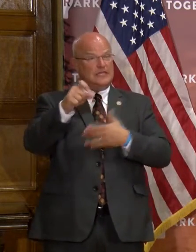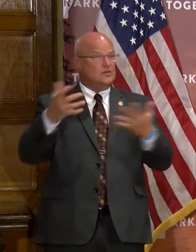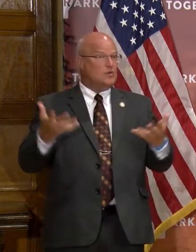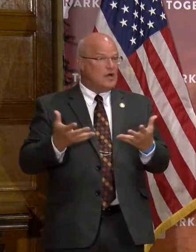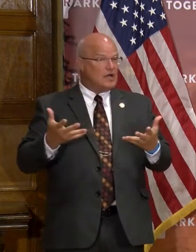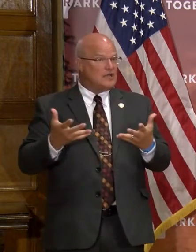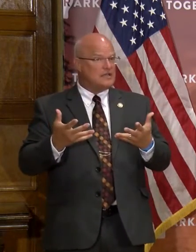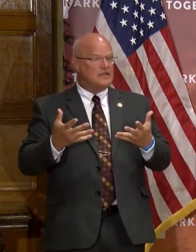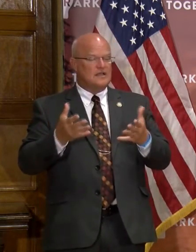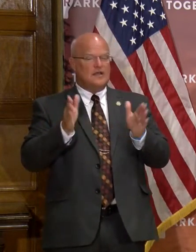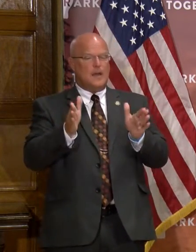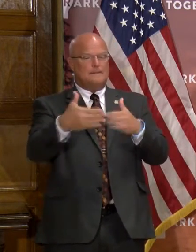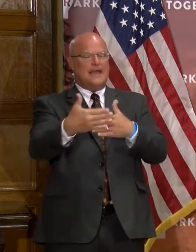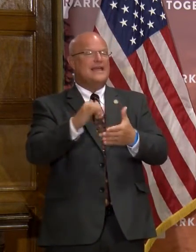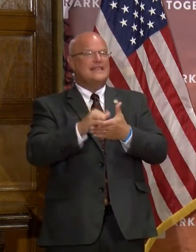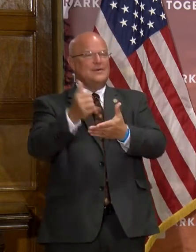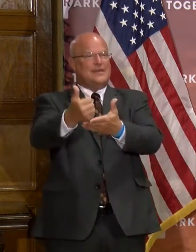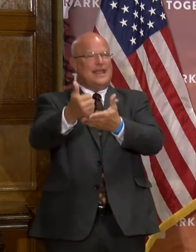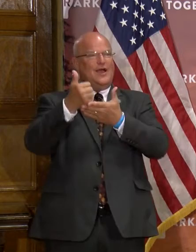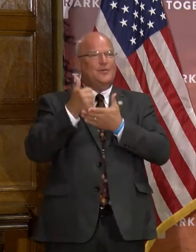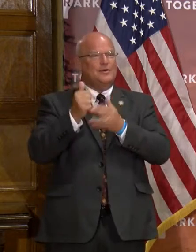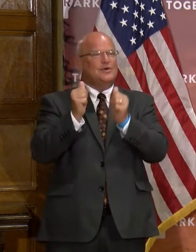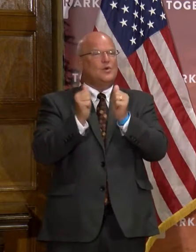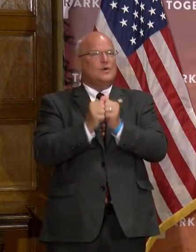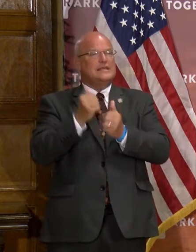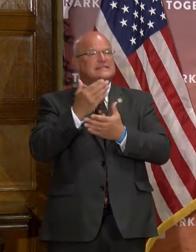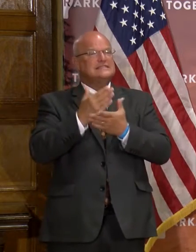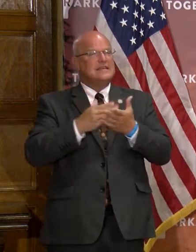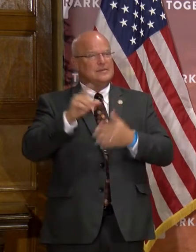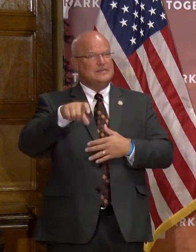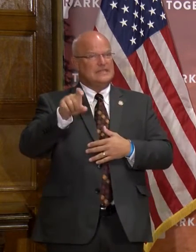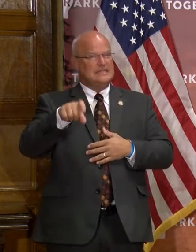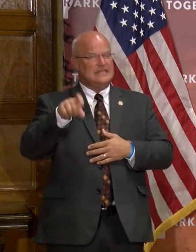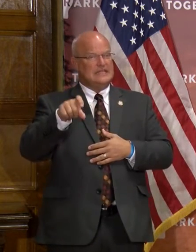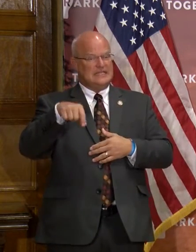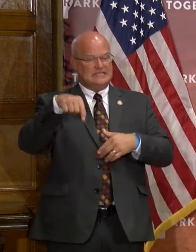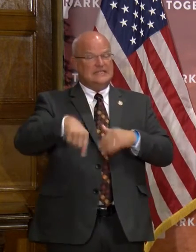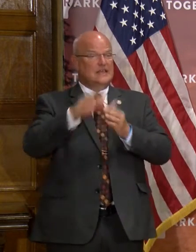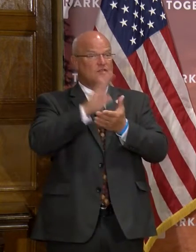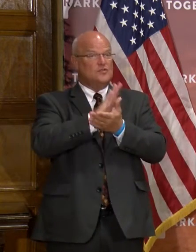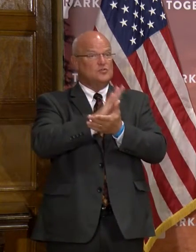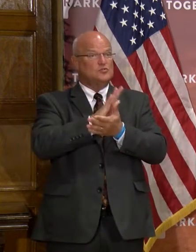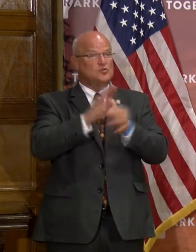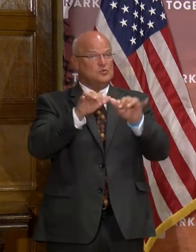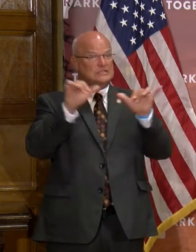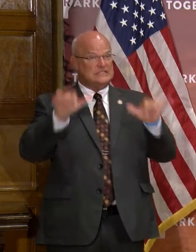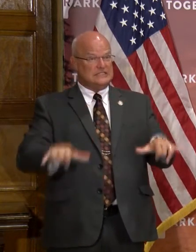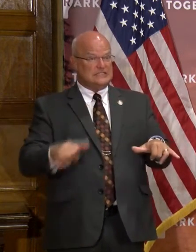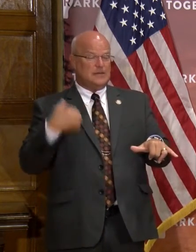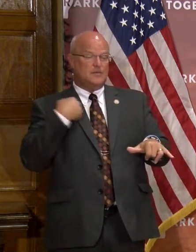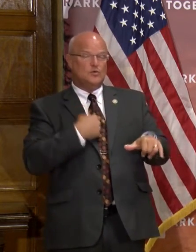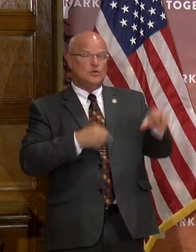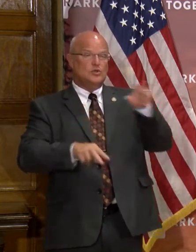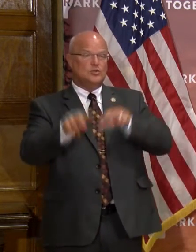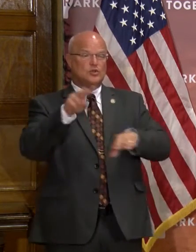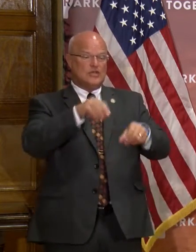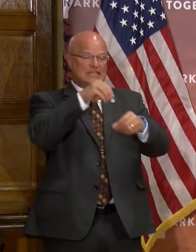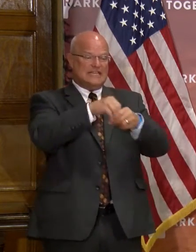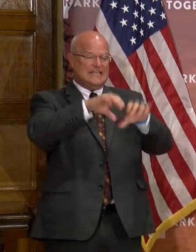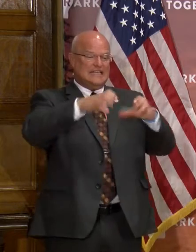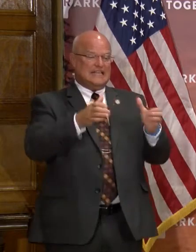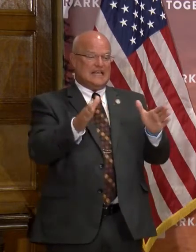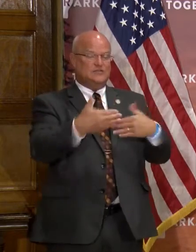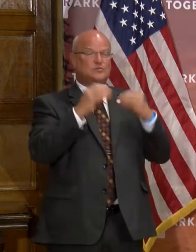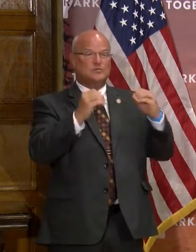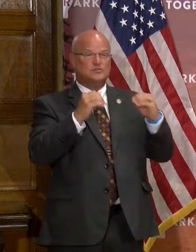be for a package that would help us with some of the needs in our school systems as we look at in-classroom